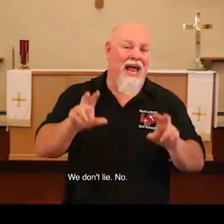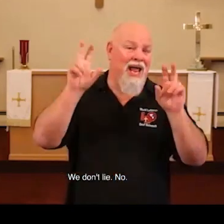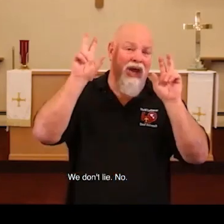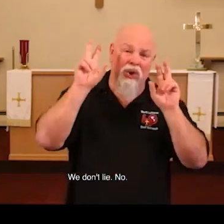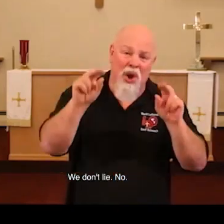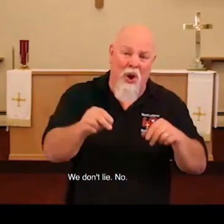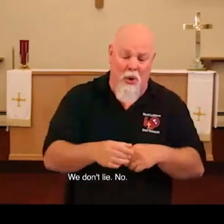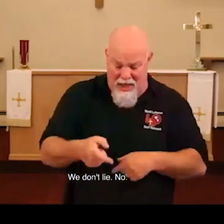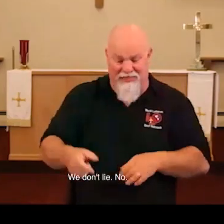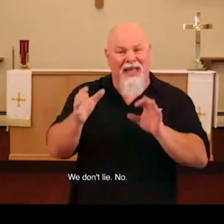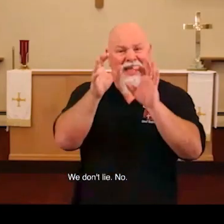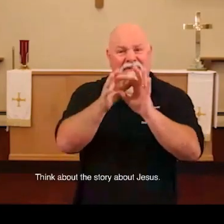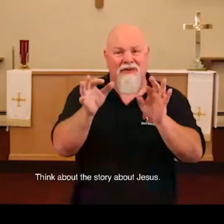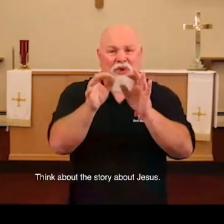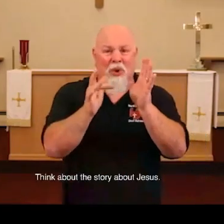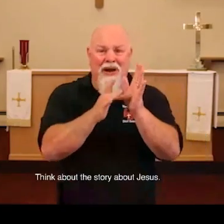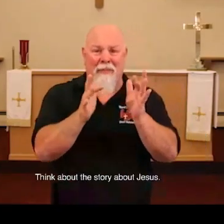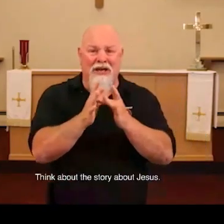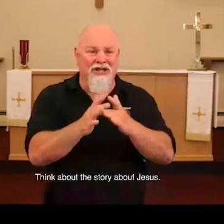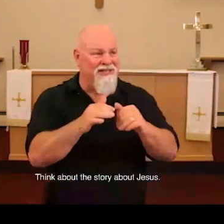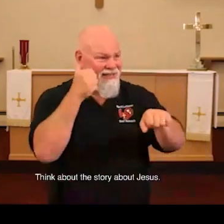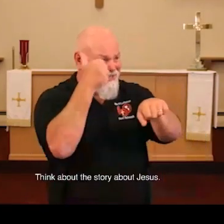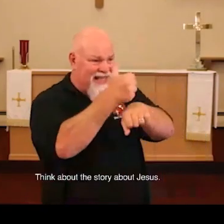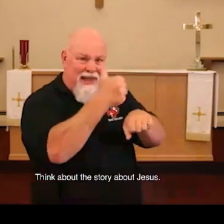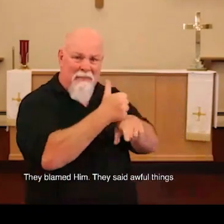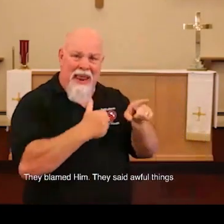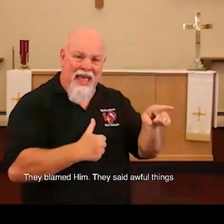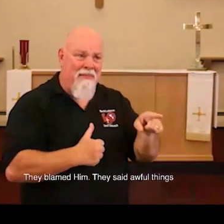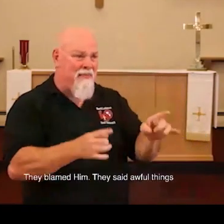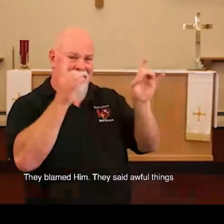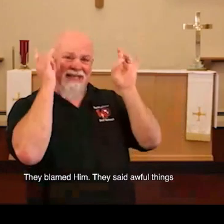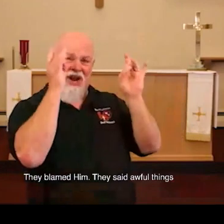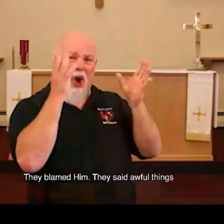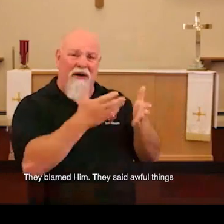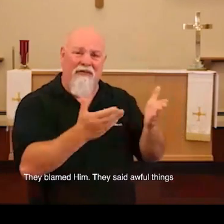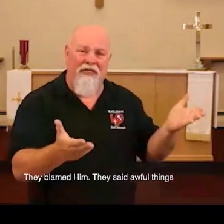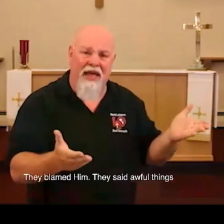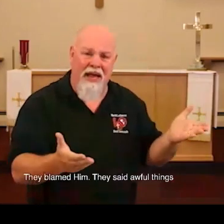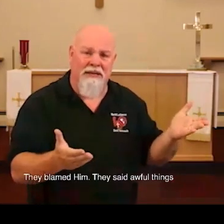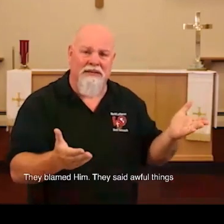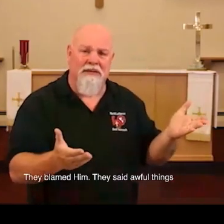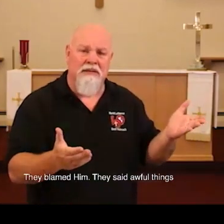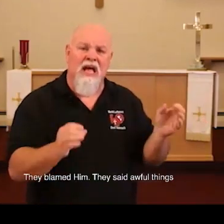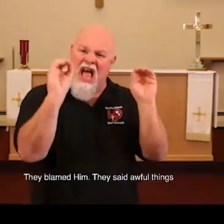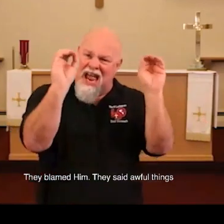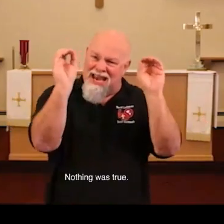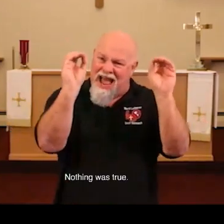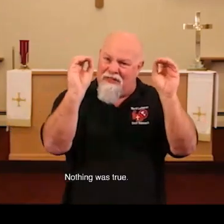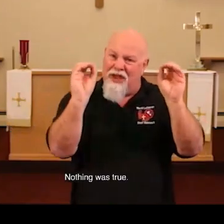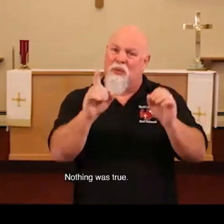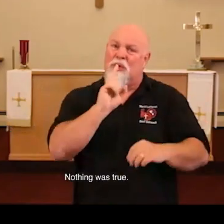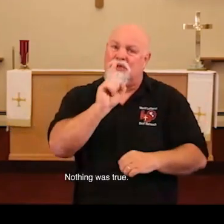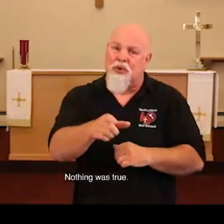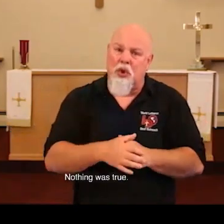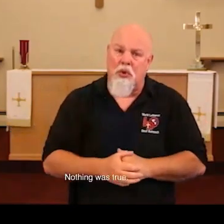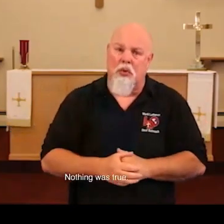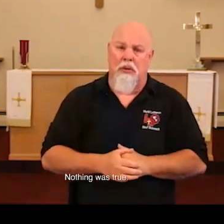lie. No. Think of the story about Jesus. They blamed him. They said awful things. Nothing was